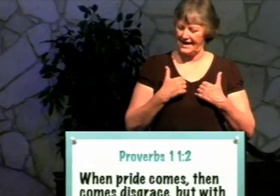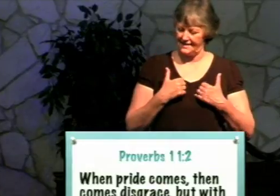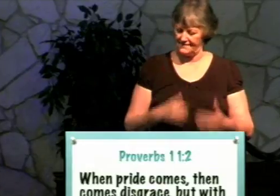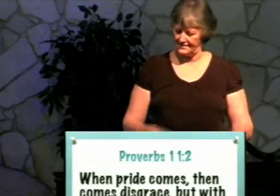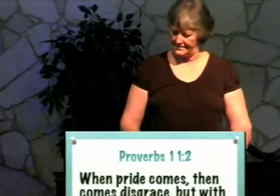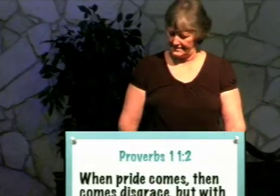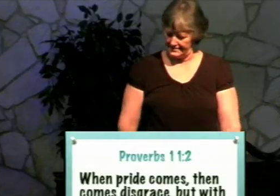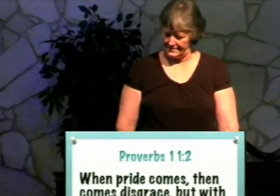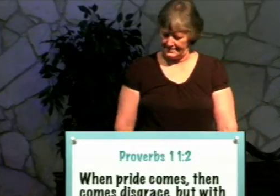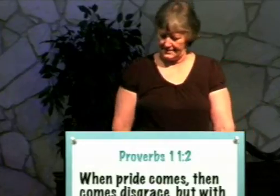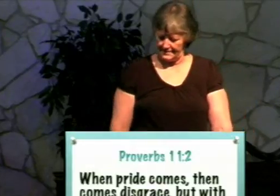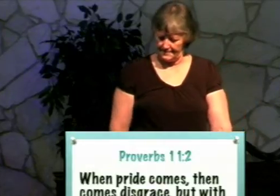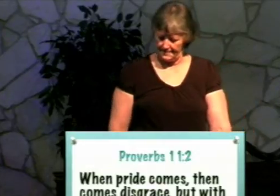have.